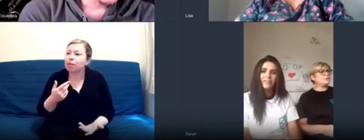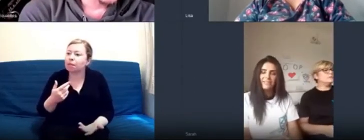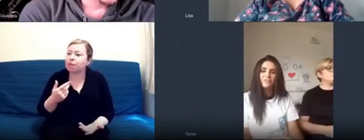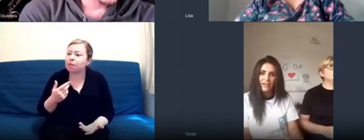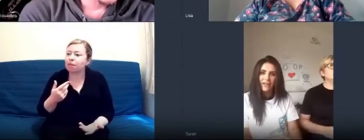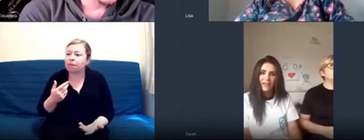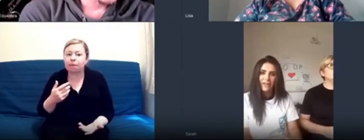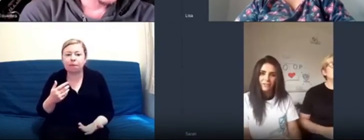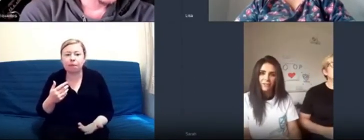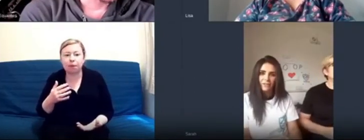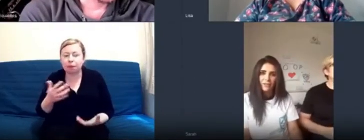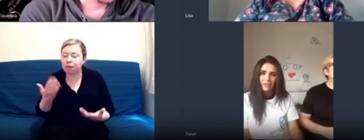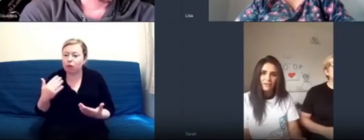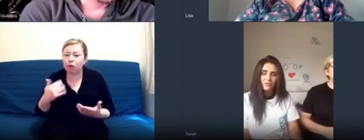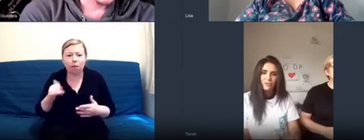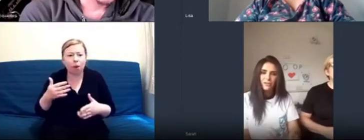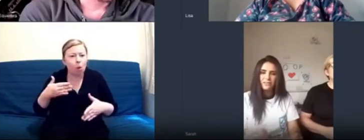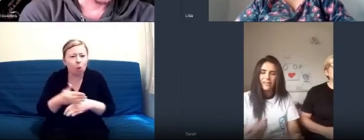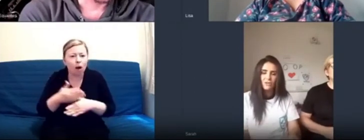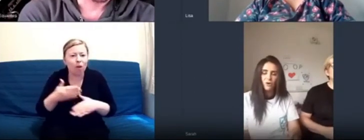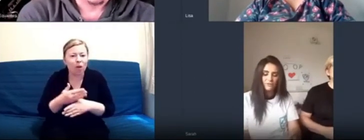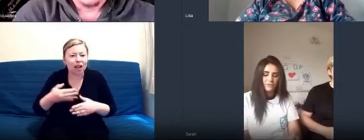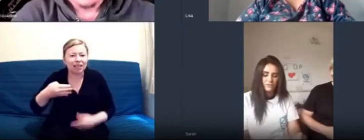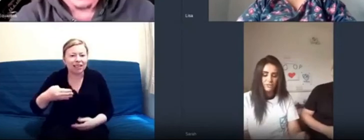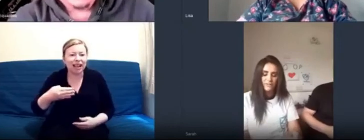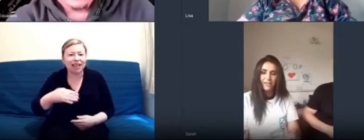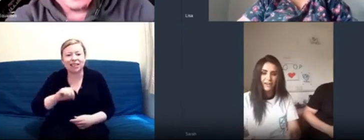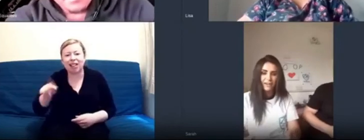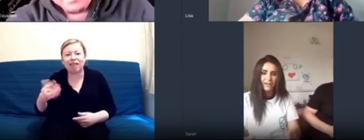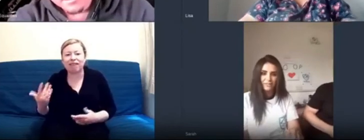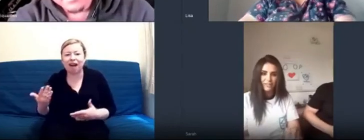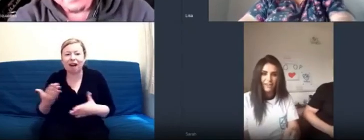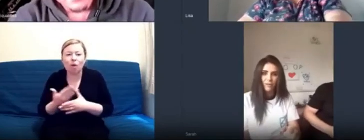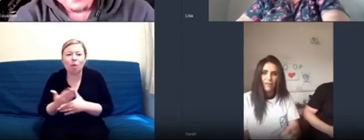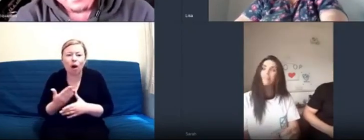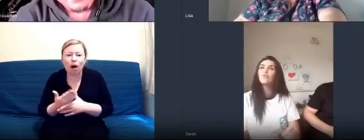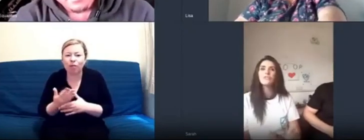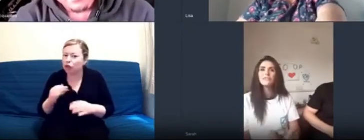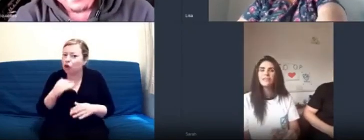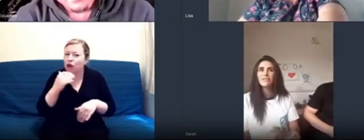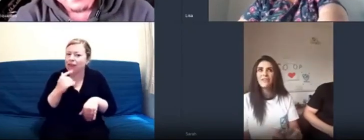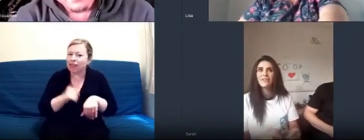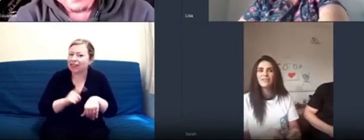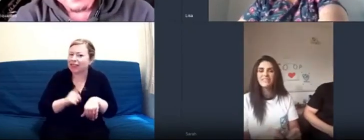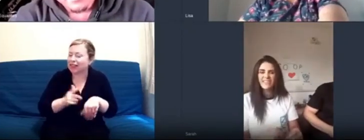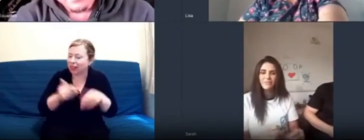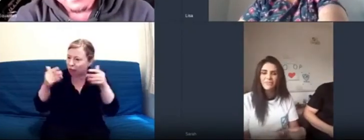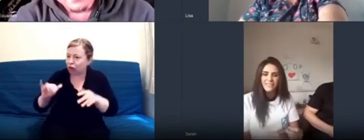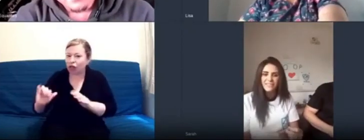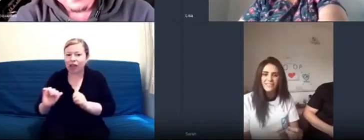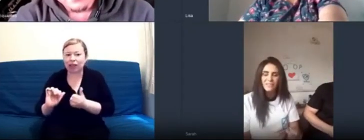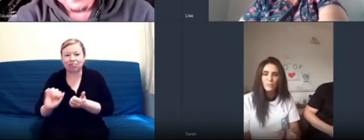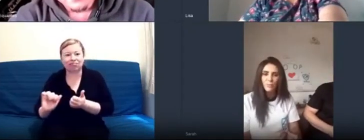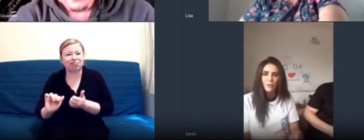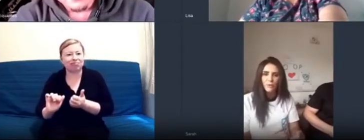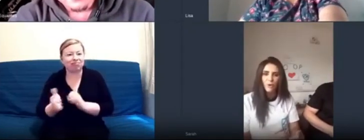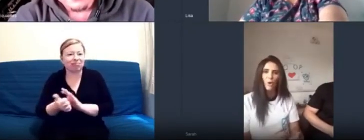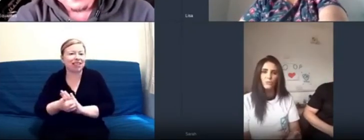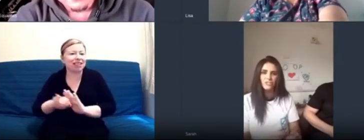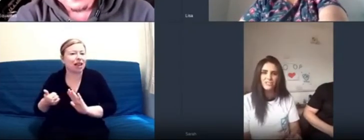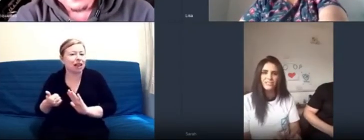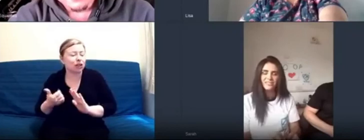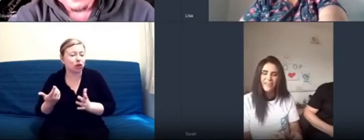suppressed by the 9-to-5. Mm-hmm. You know, they lack mm-hmm. confidence or they didn't have the time. And COVID, if anything, has gifted these people